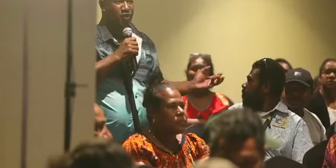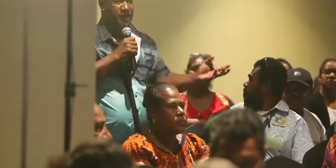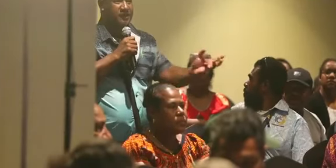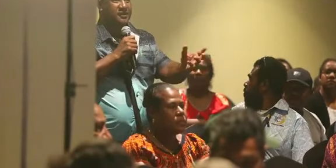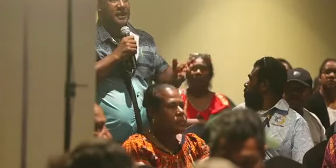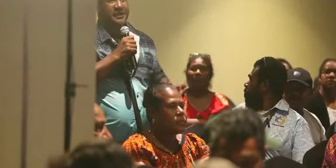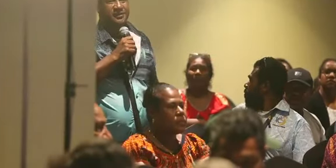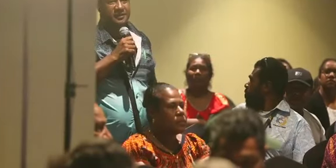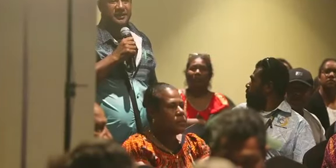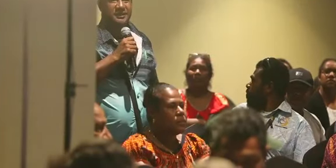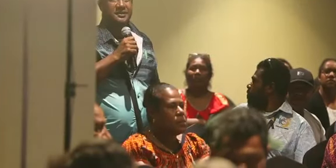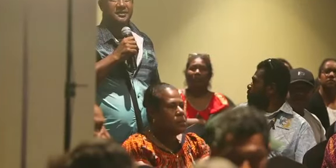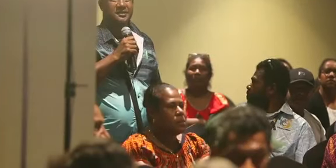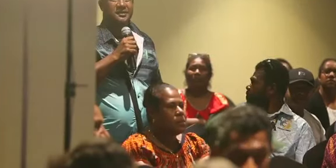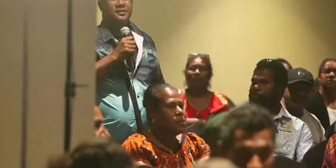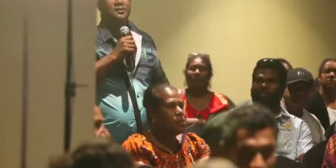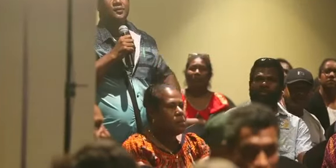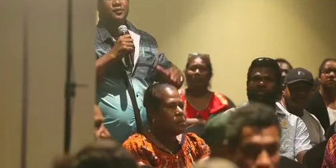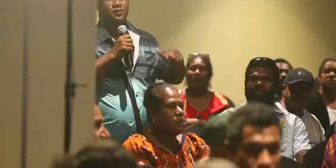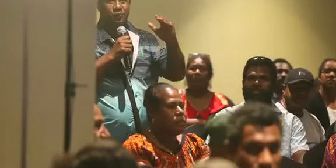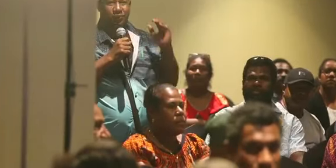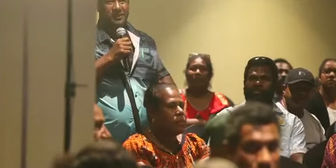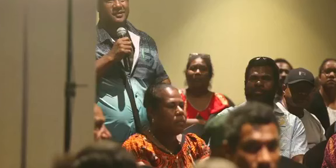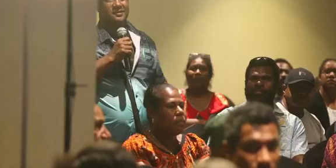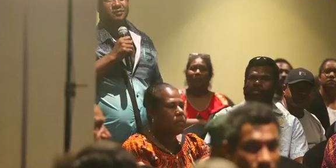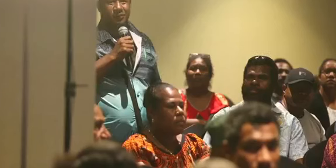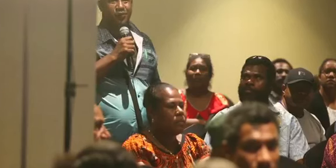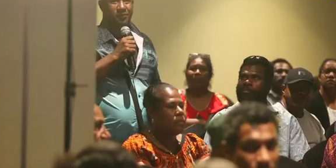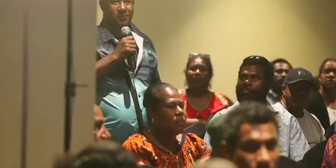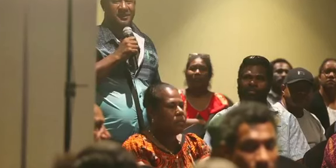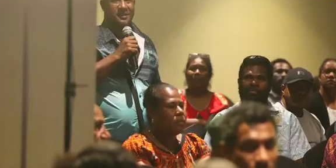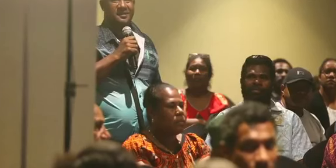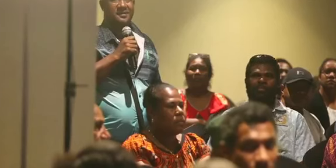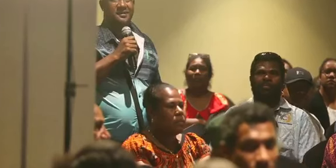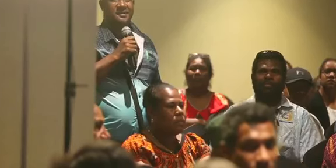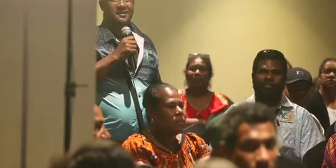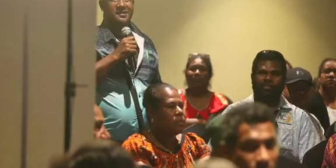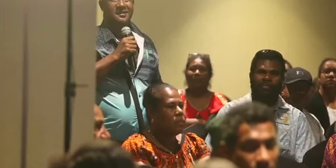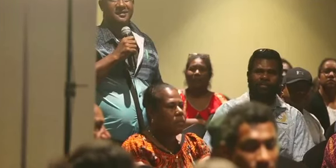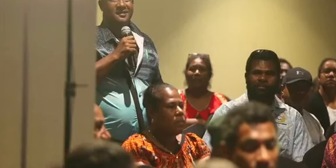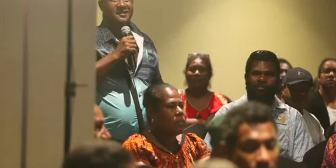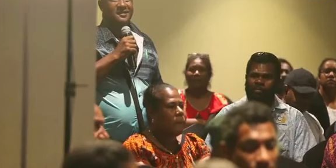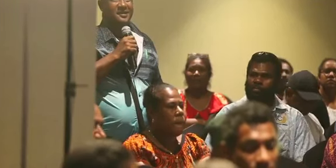to connect IRC with the people of Plestret.